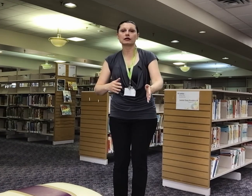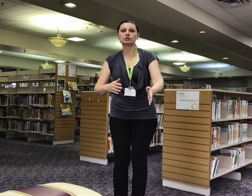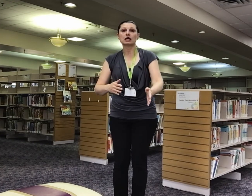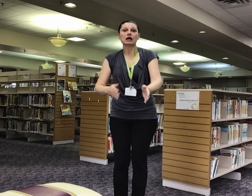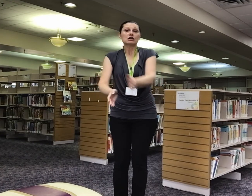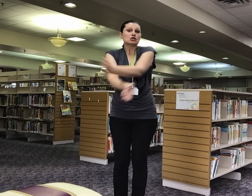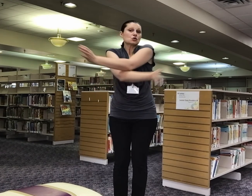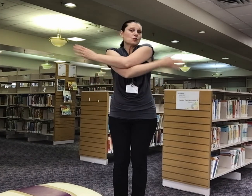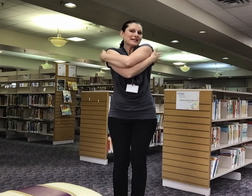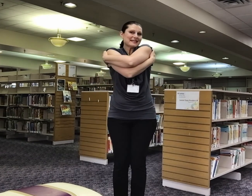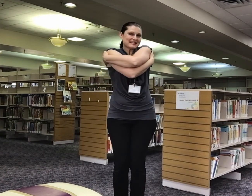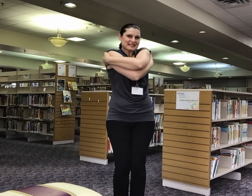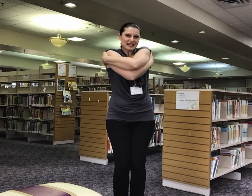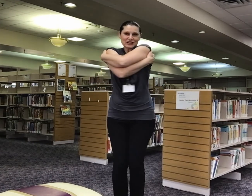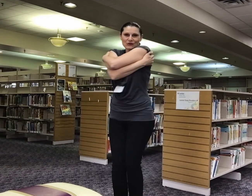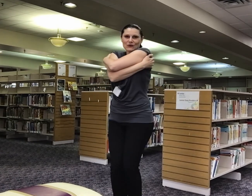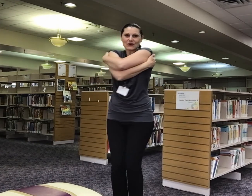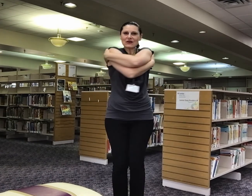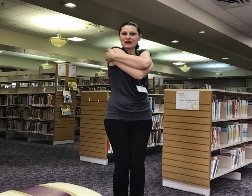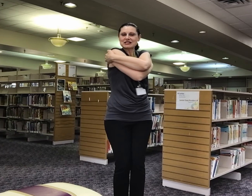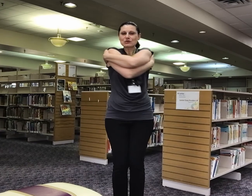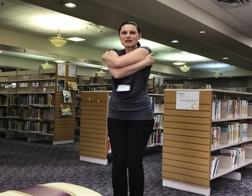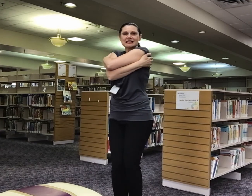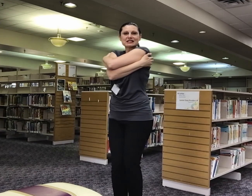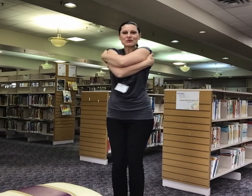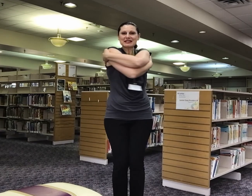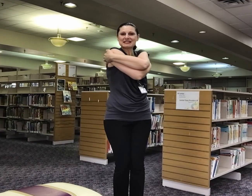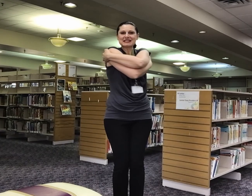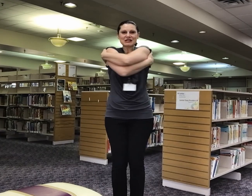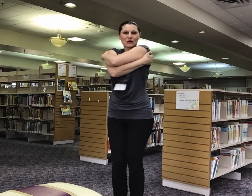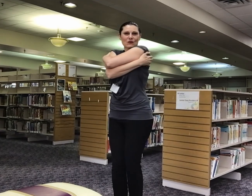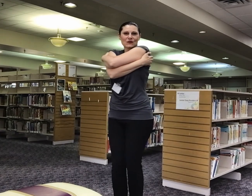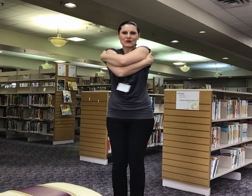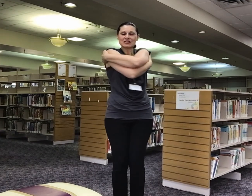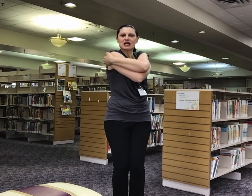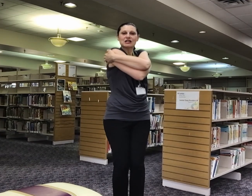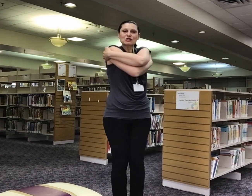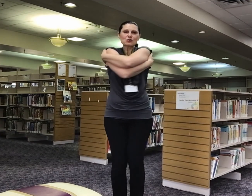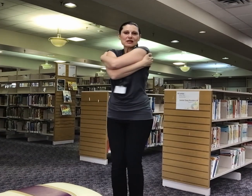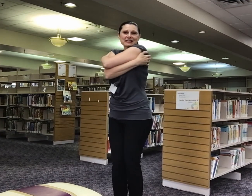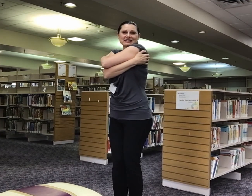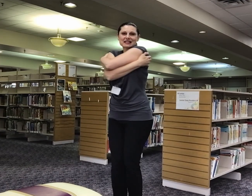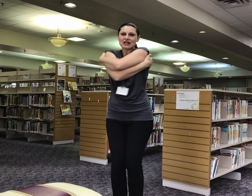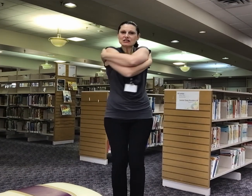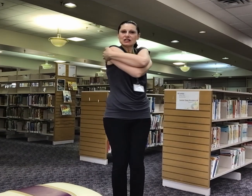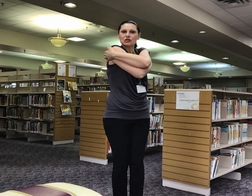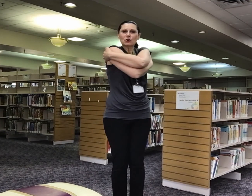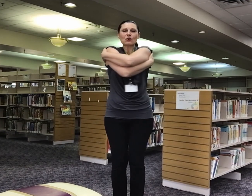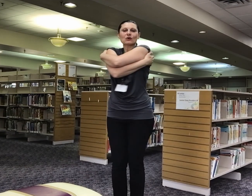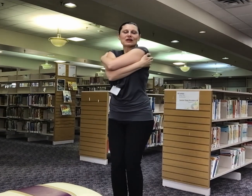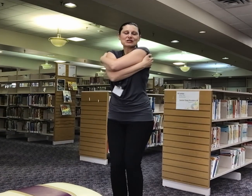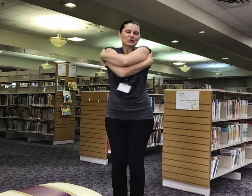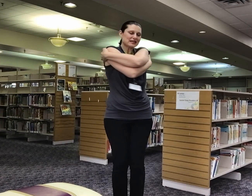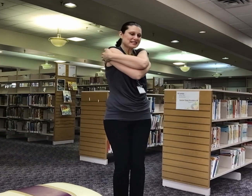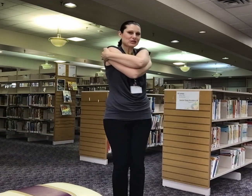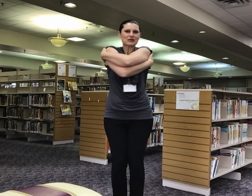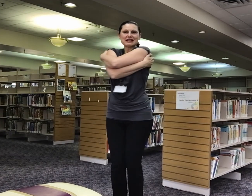orange, squeeze the orange, squeeze, squeeze the orange, squeeze the orange, squeeze, squeeze